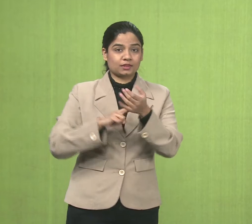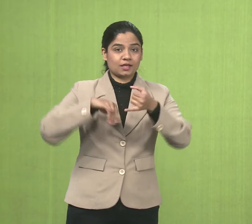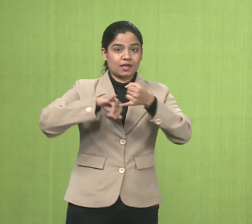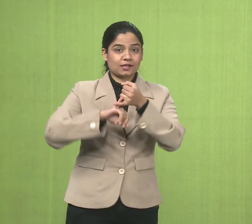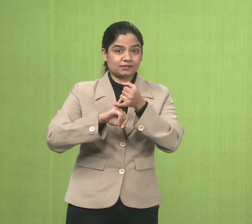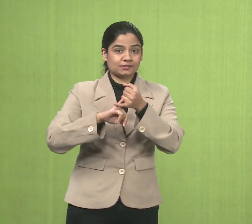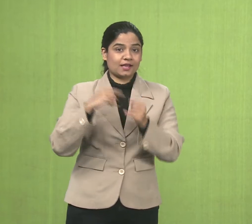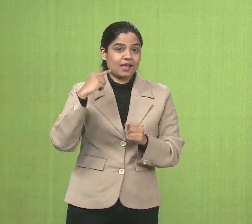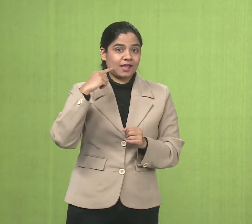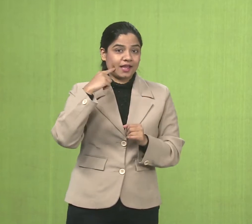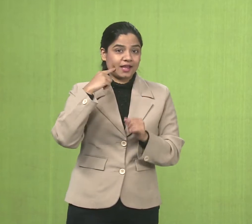Consider.